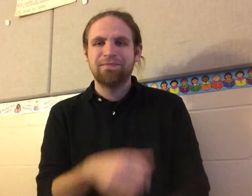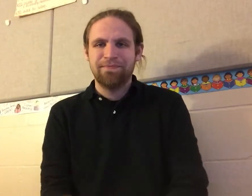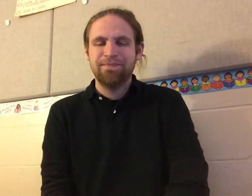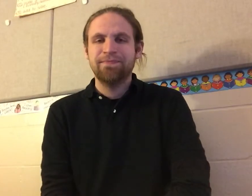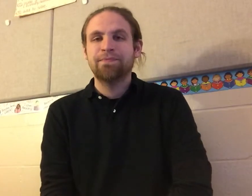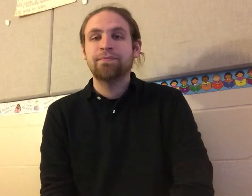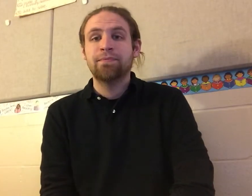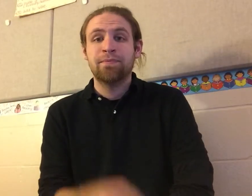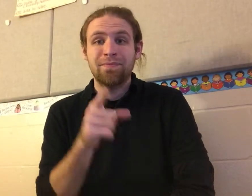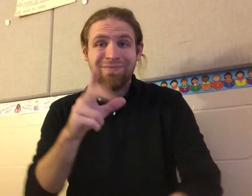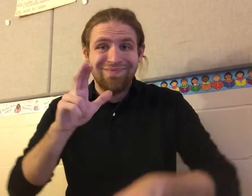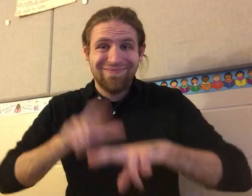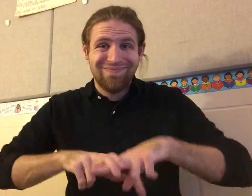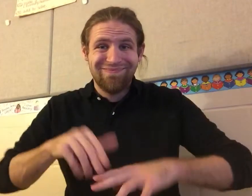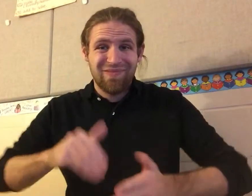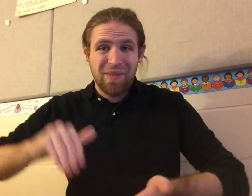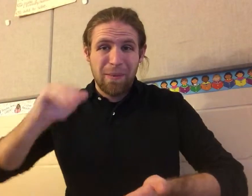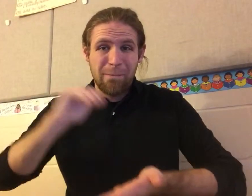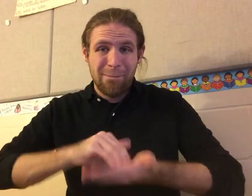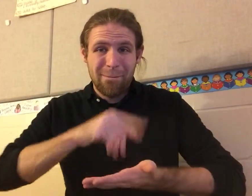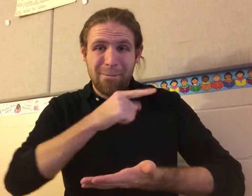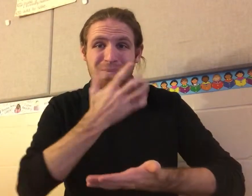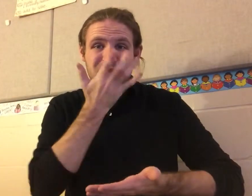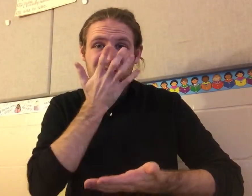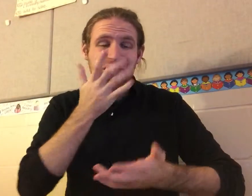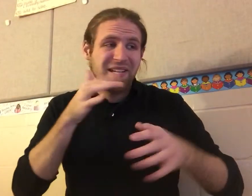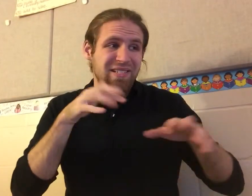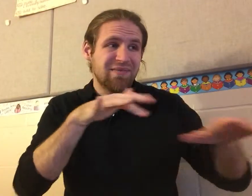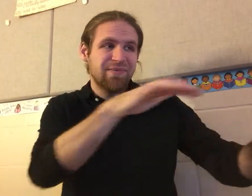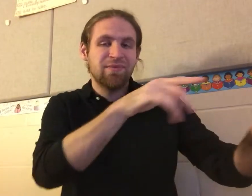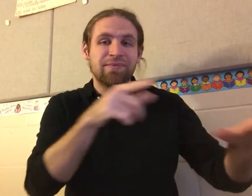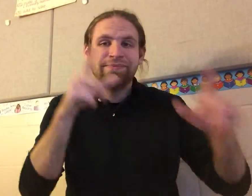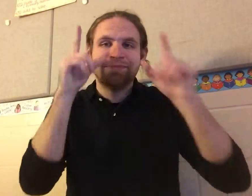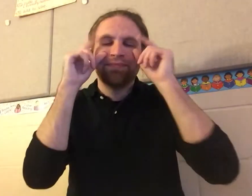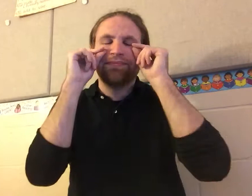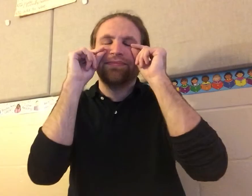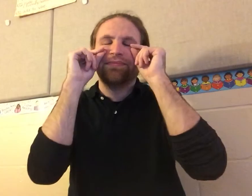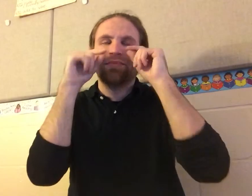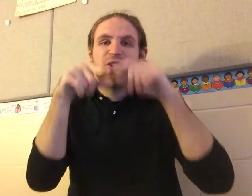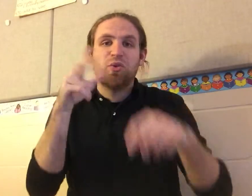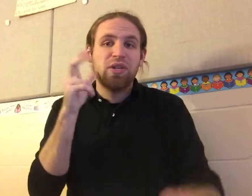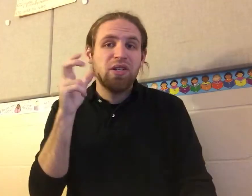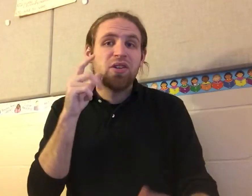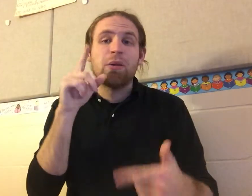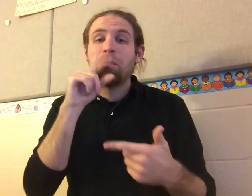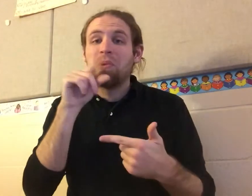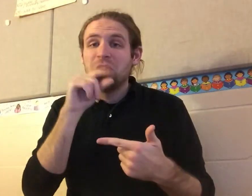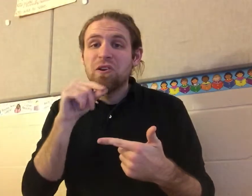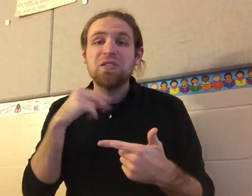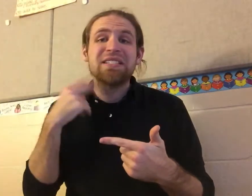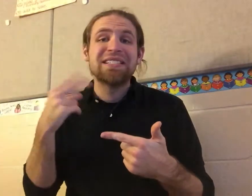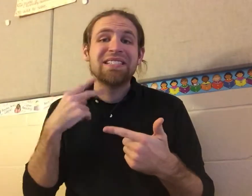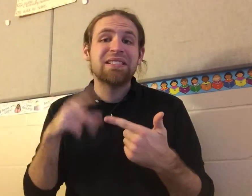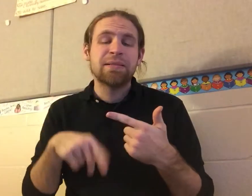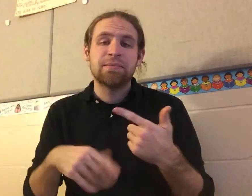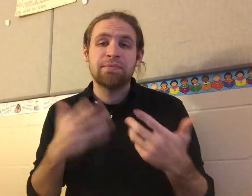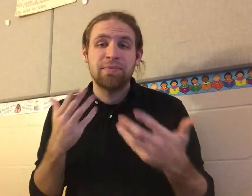If you sat down in the middle of this meadow and closed your eyes, you would likely hear birds singing, but you might be completely unaware of